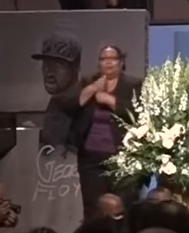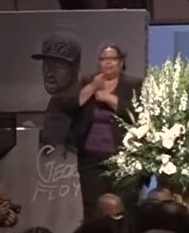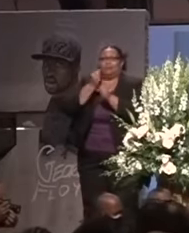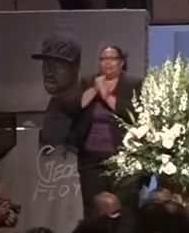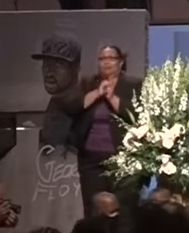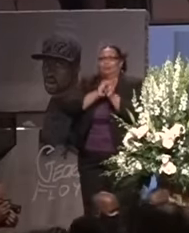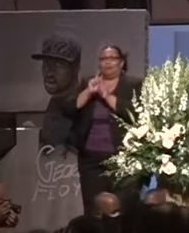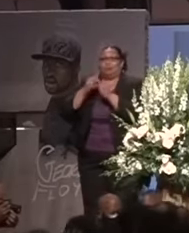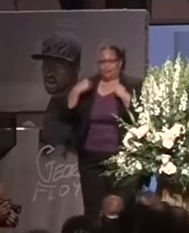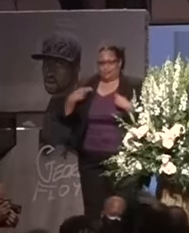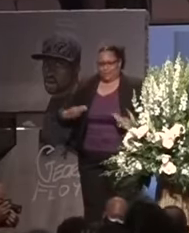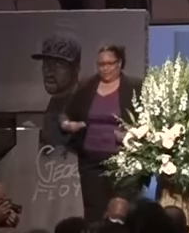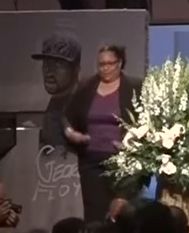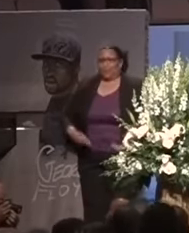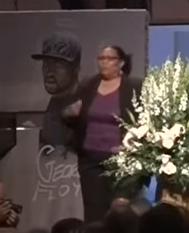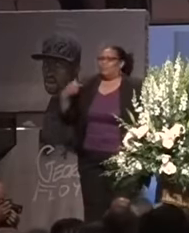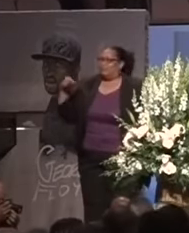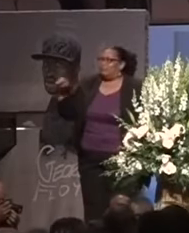watching.